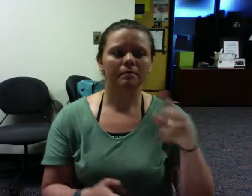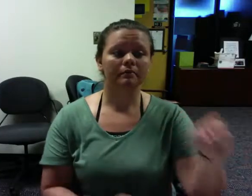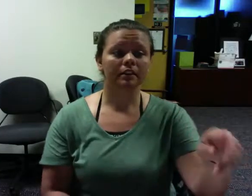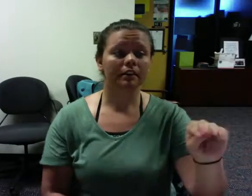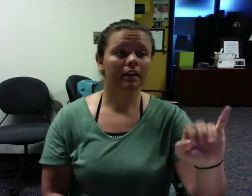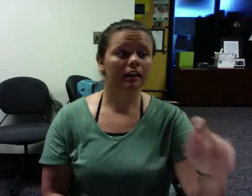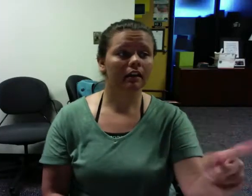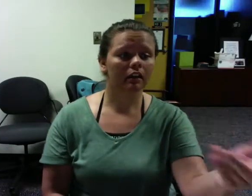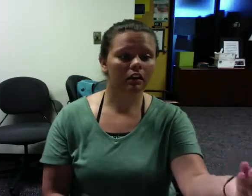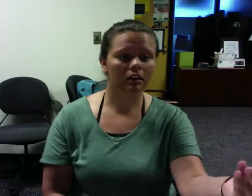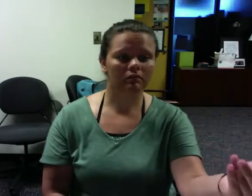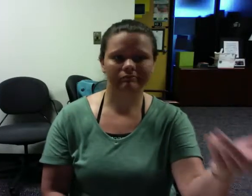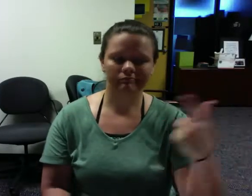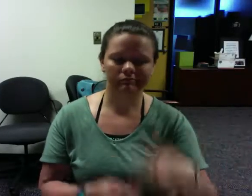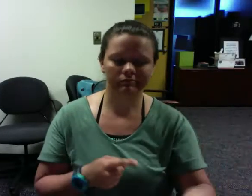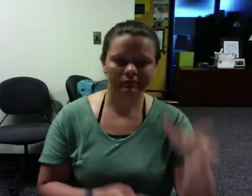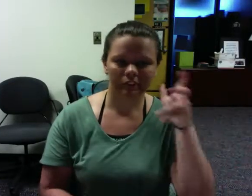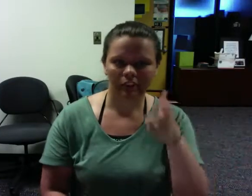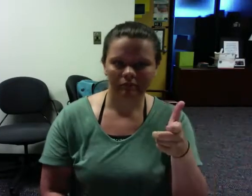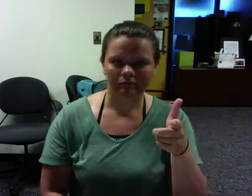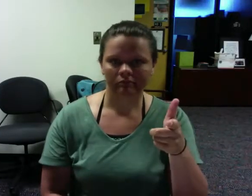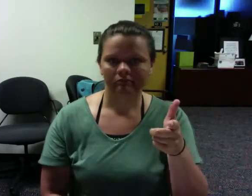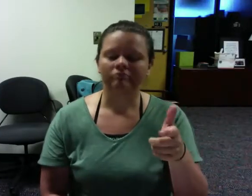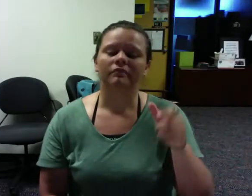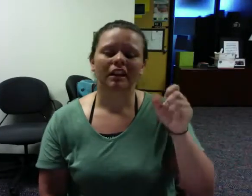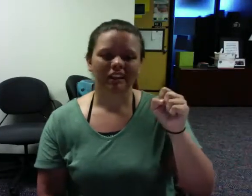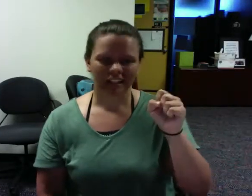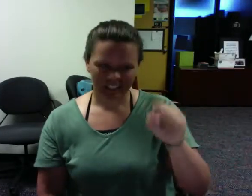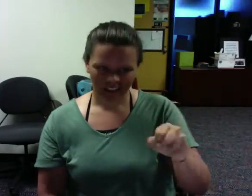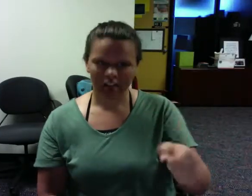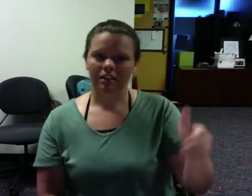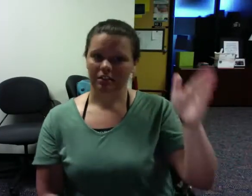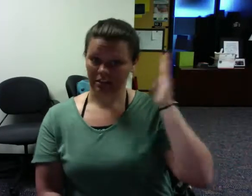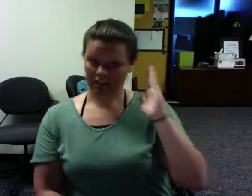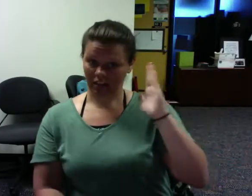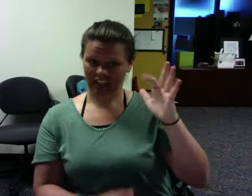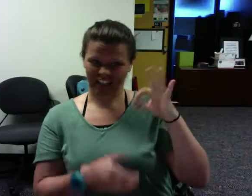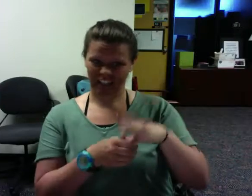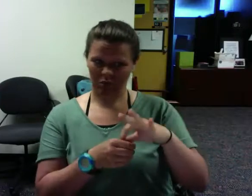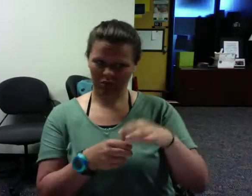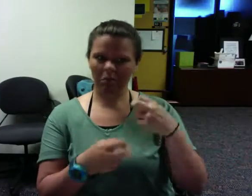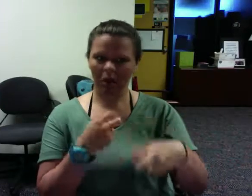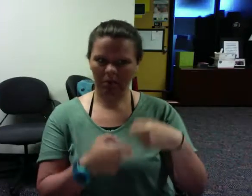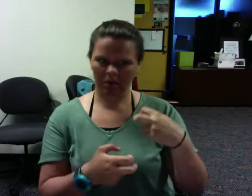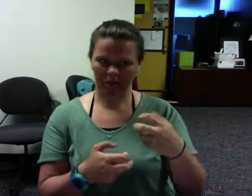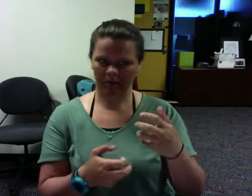Okay, tea was a problem earlier, wasn't it? We didn't want to pay that tax on tea. Test.